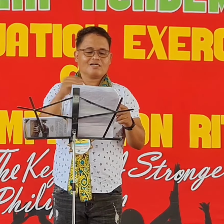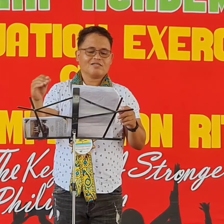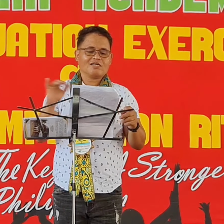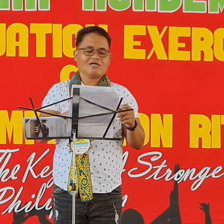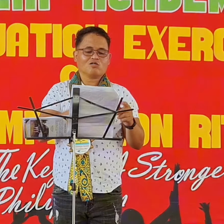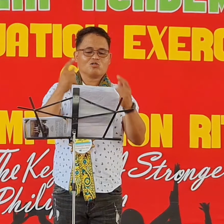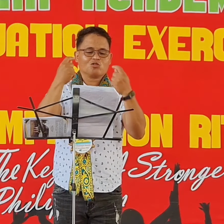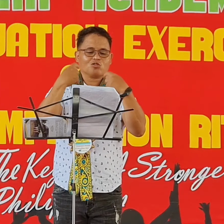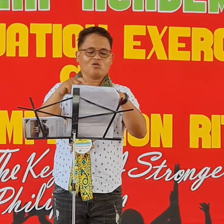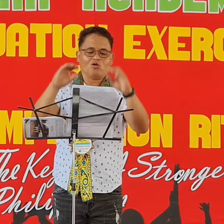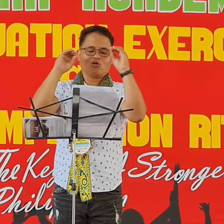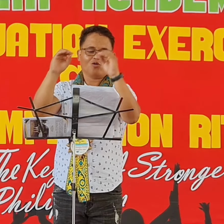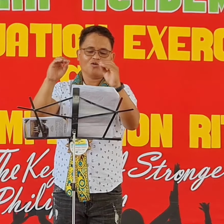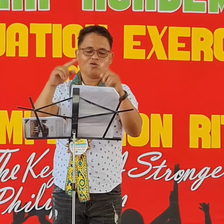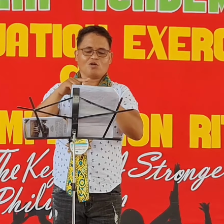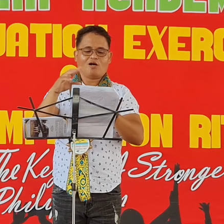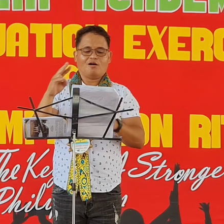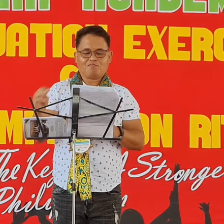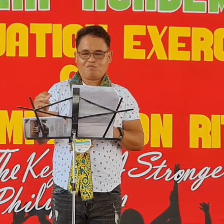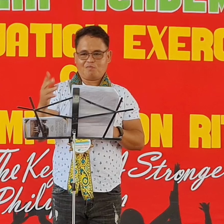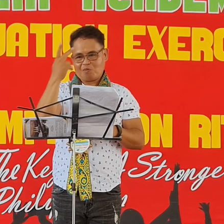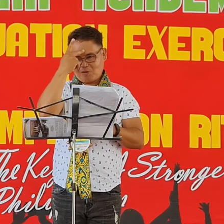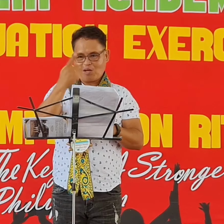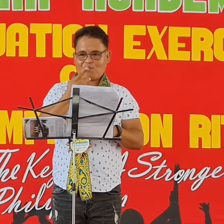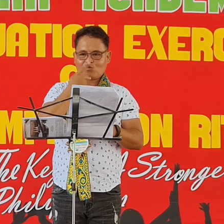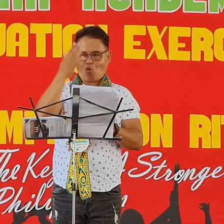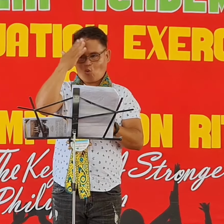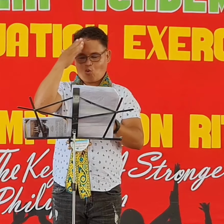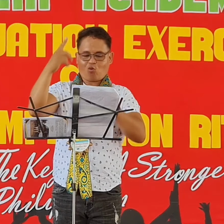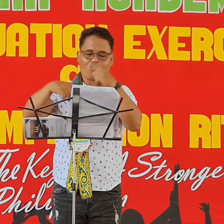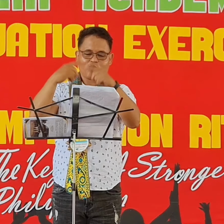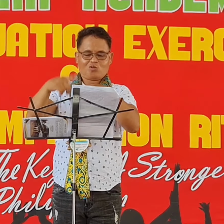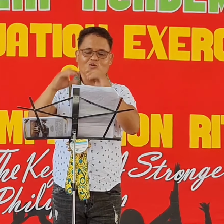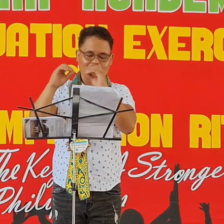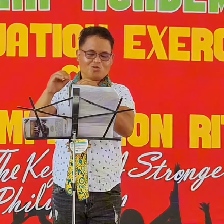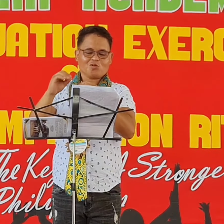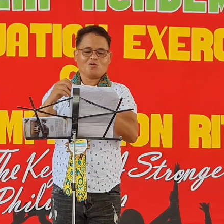Arlene and I tried to teach them. So my parents learned sign language.